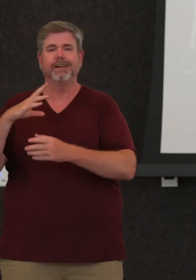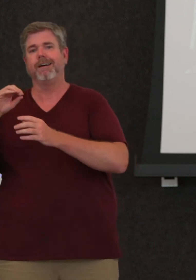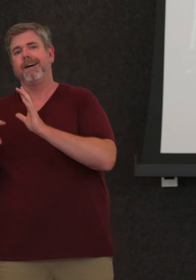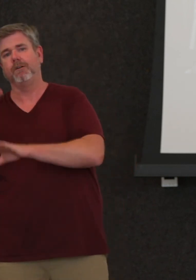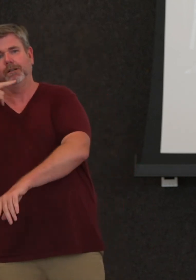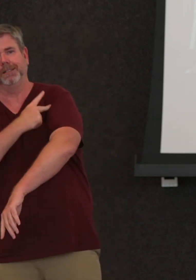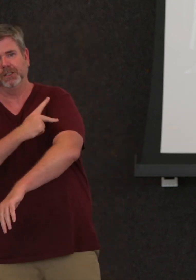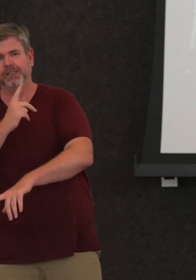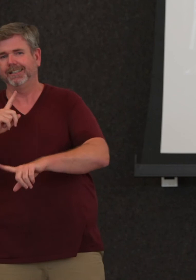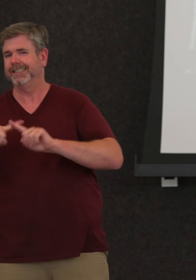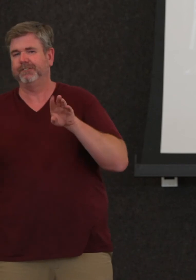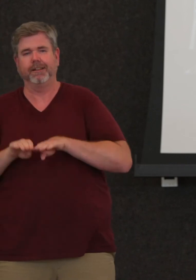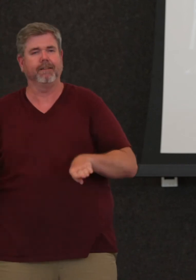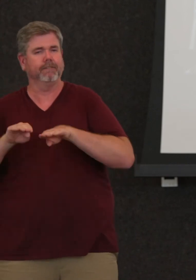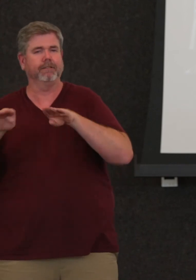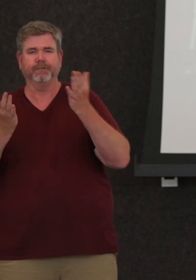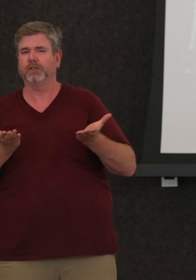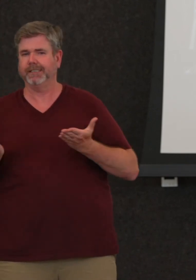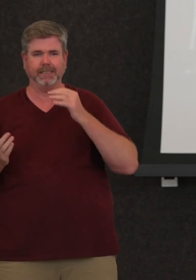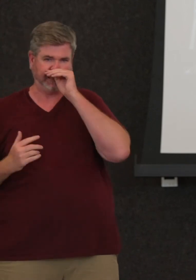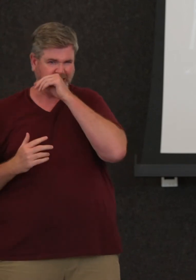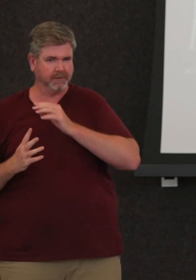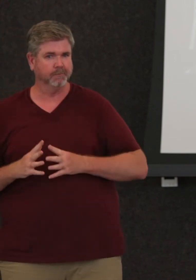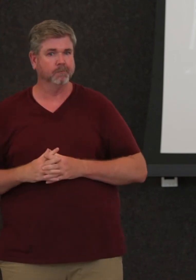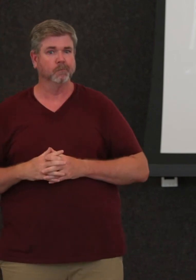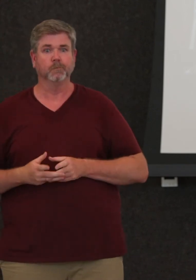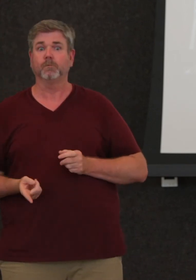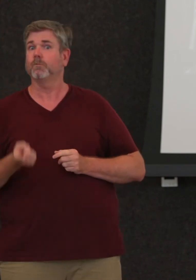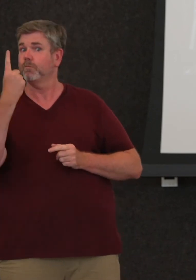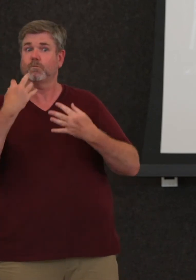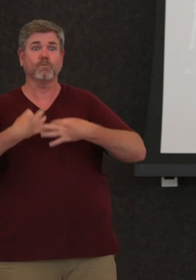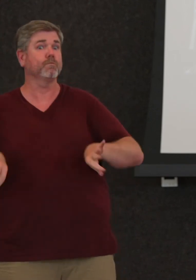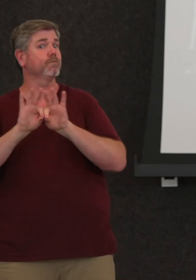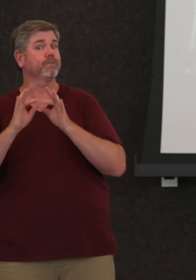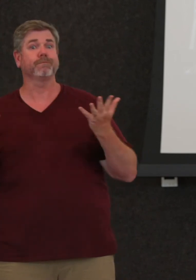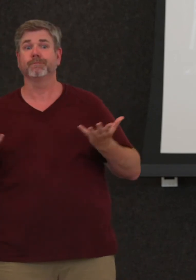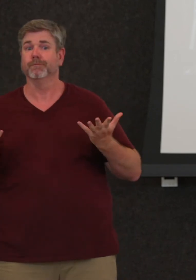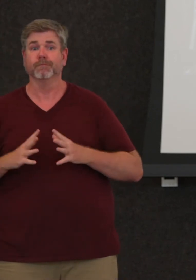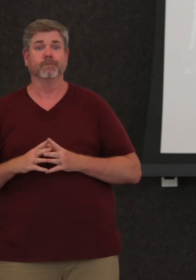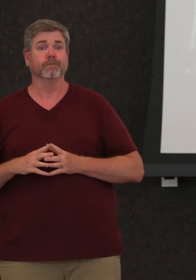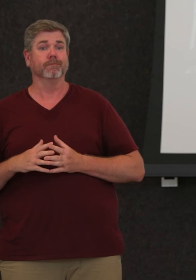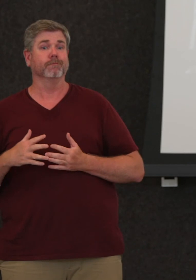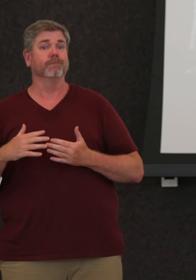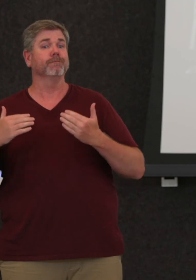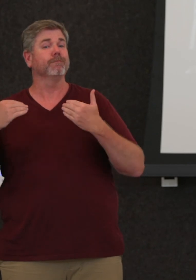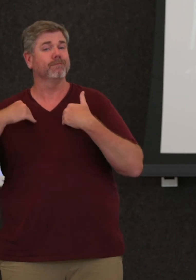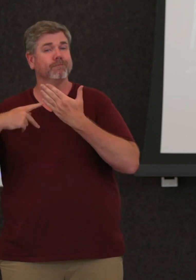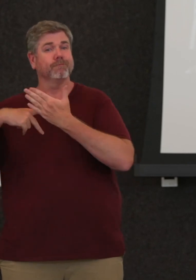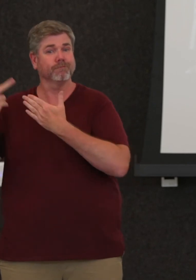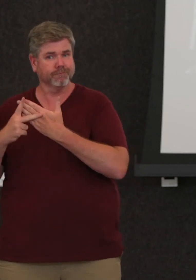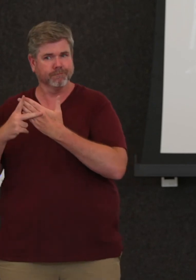other thing, the good thing about this specific program that we put together, while as Dr. Sussman mentioned